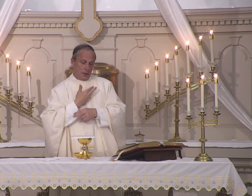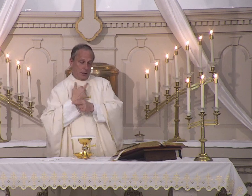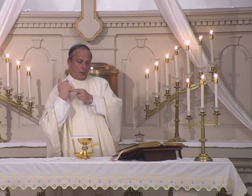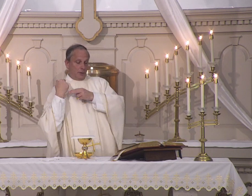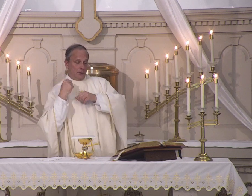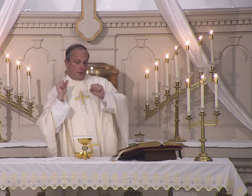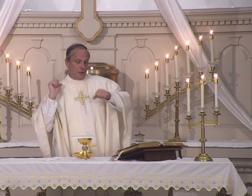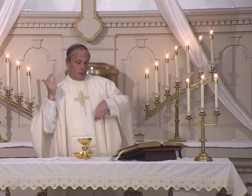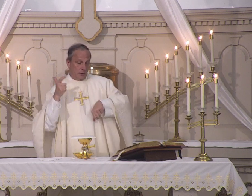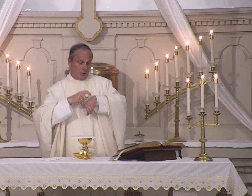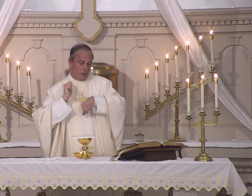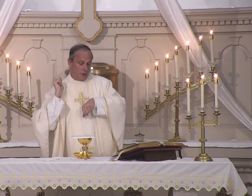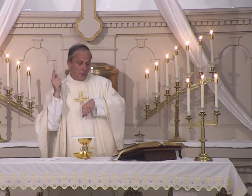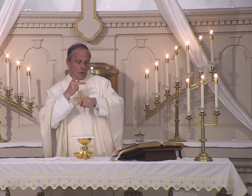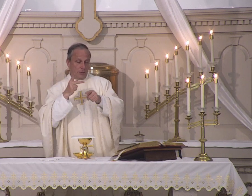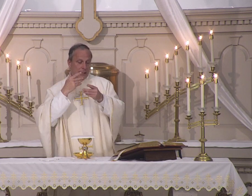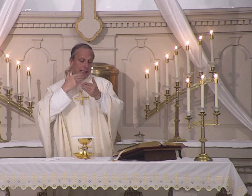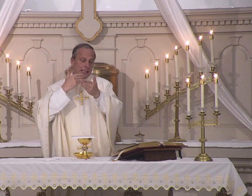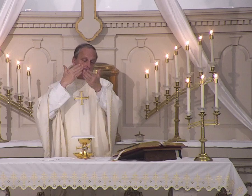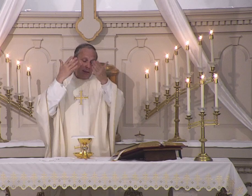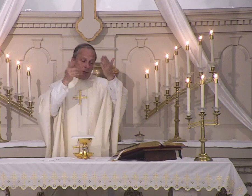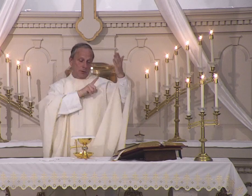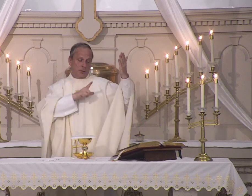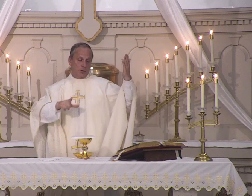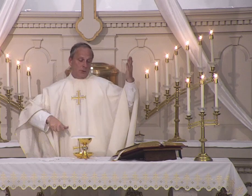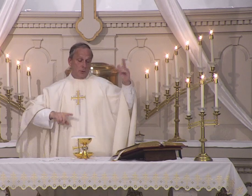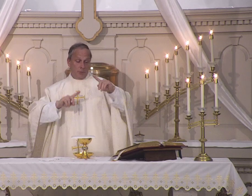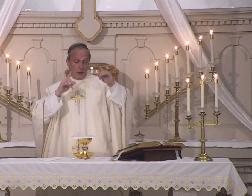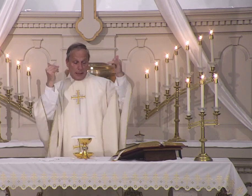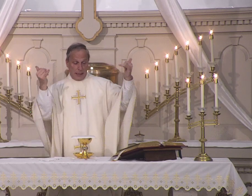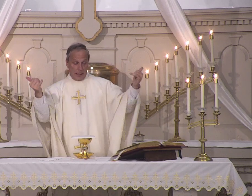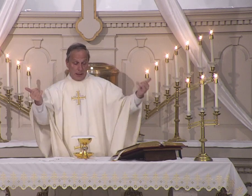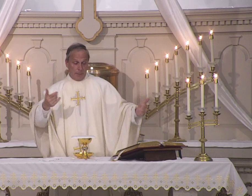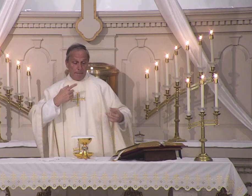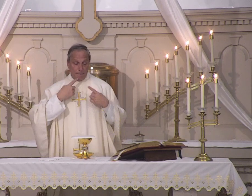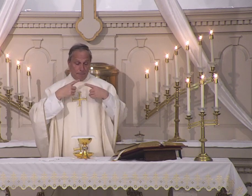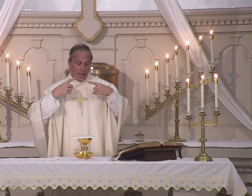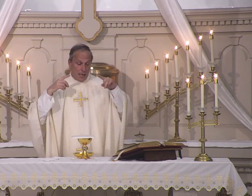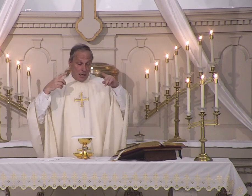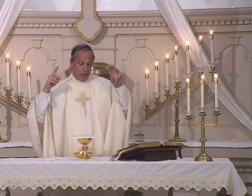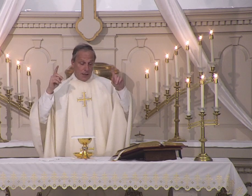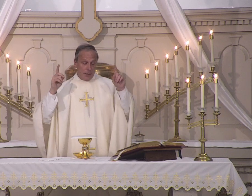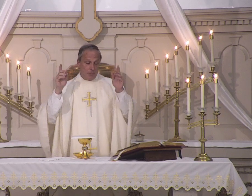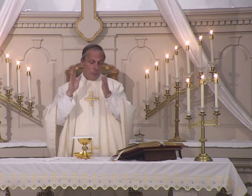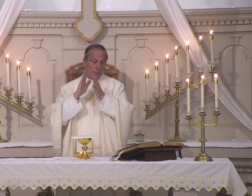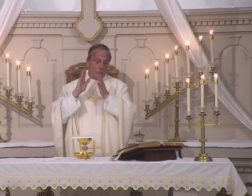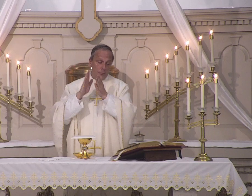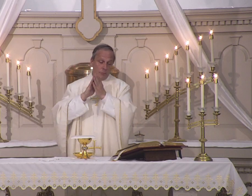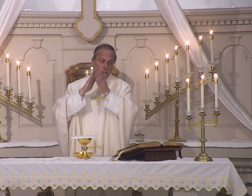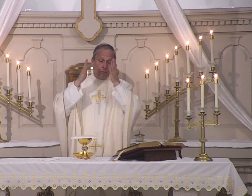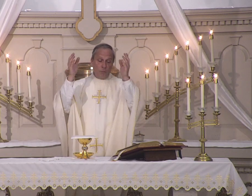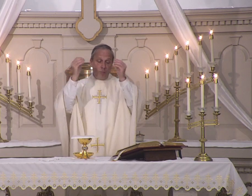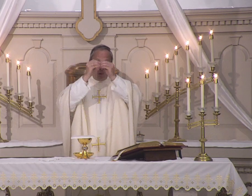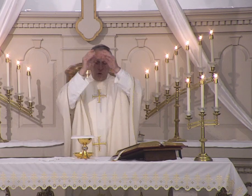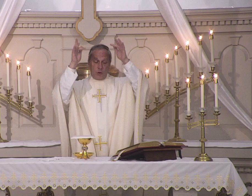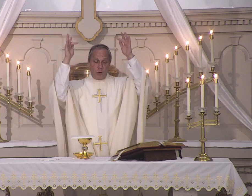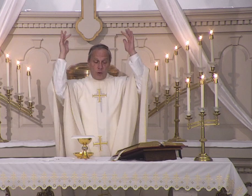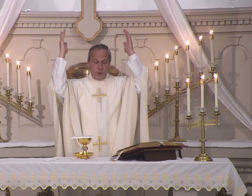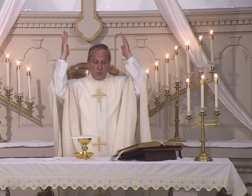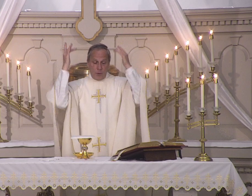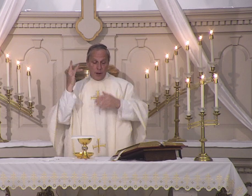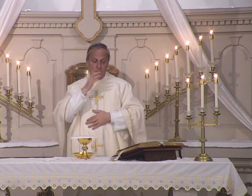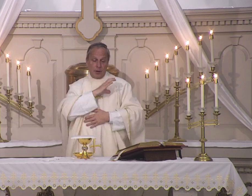It is truly right and just, our duty and our salvation, at all times, to acclaim you, O